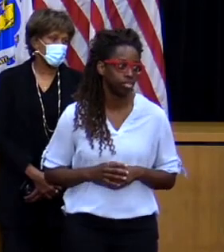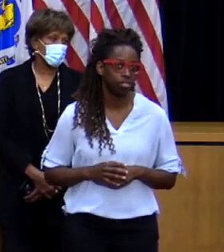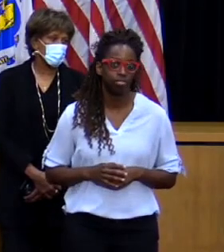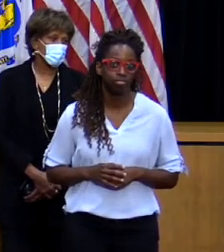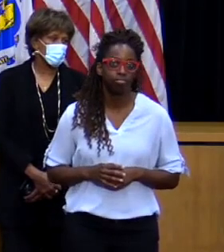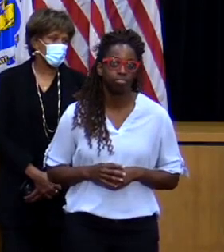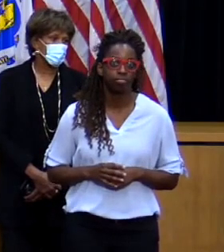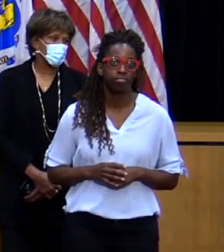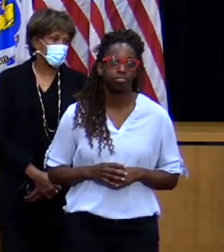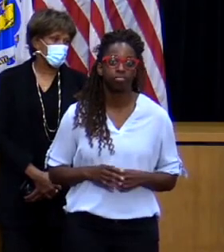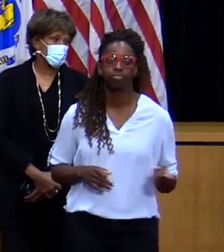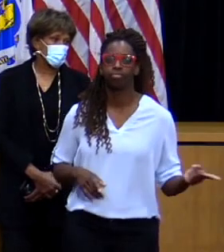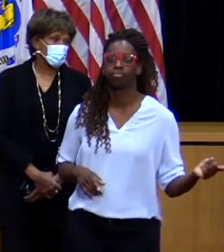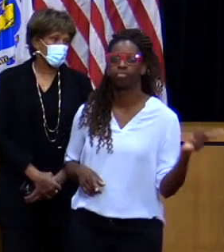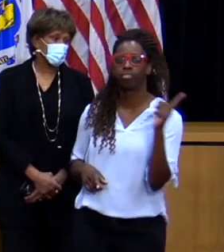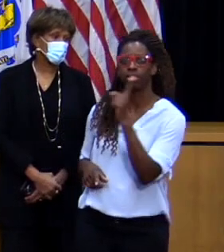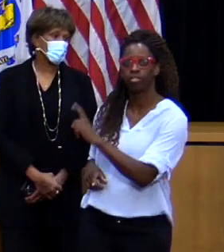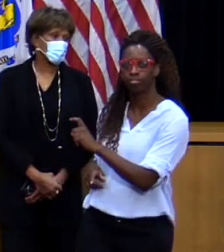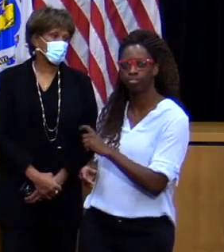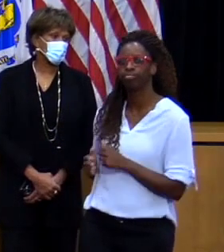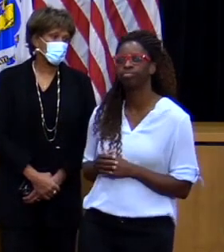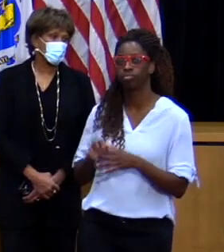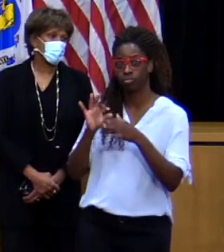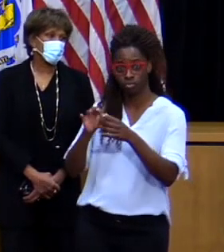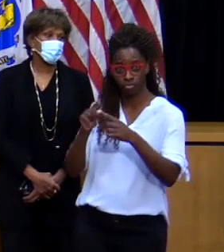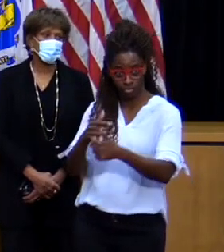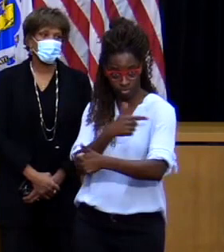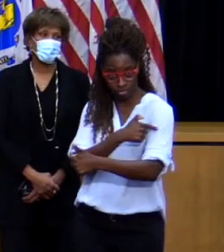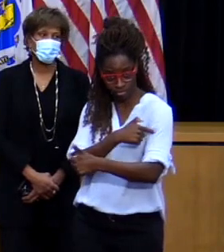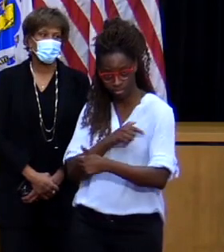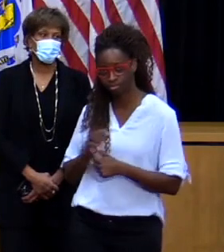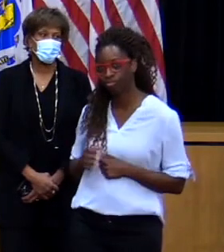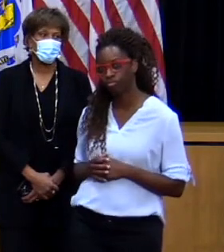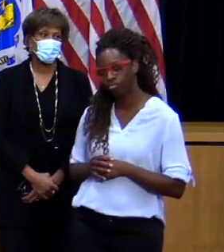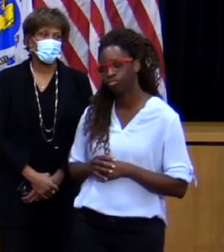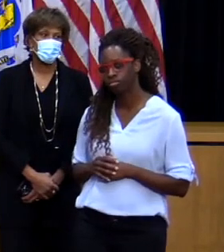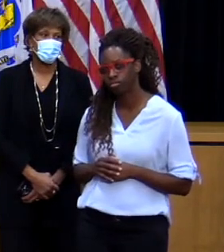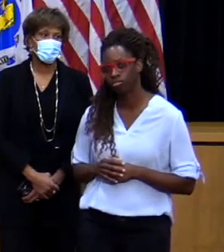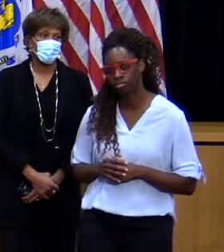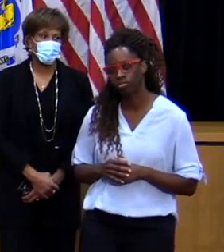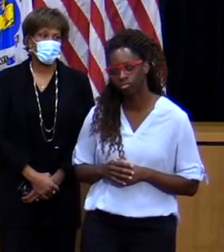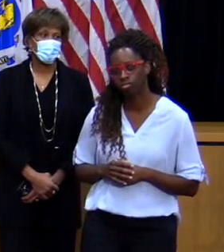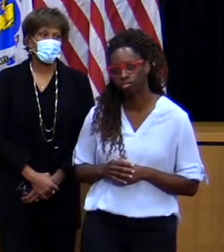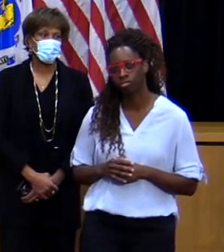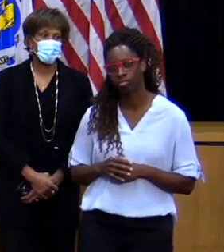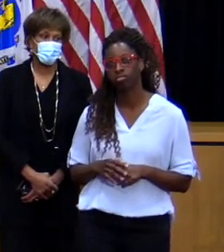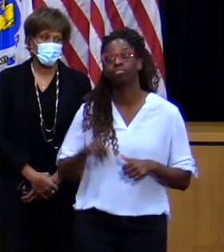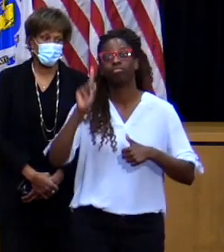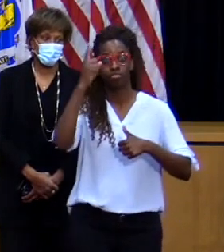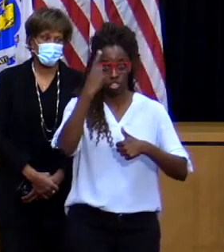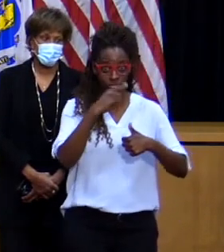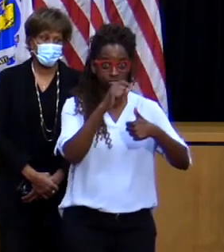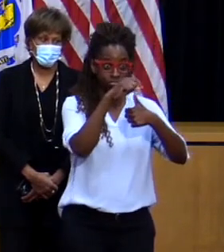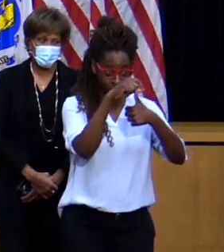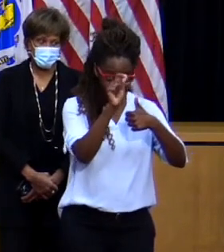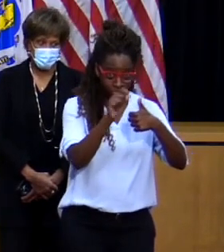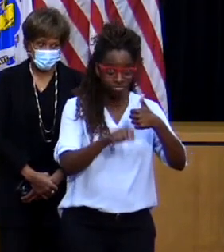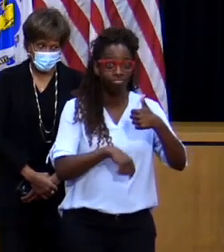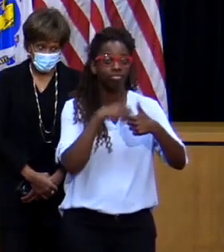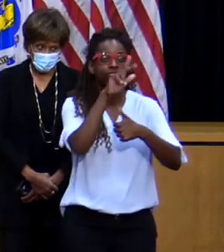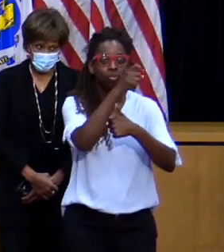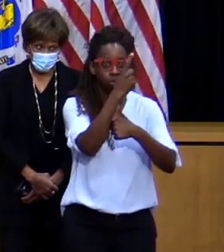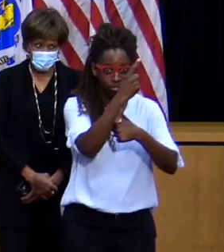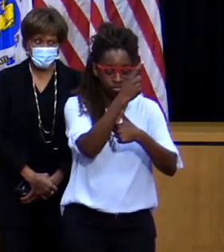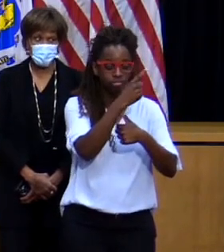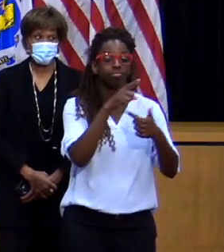Assume someone's in the first group, gets the first vaccine, the second vaccine, everybody else is not going to get it till the summer. Do those that are in that